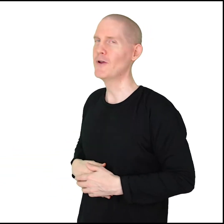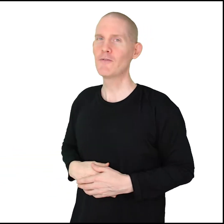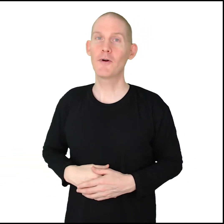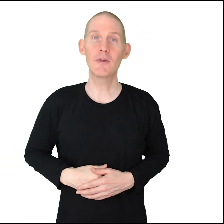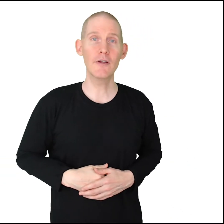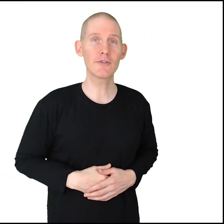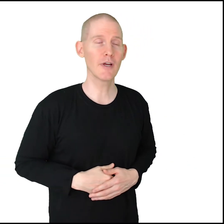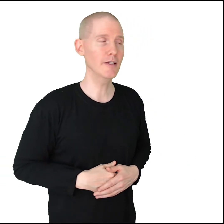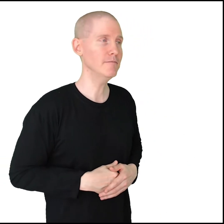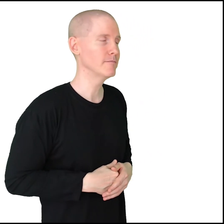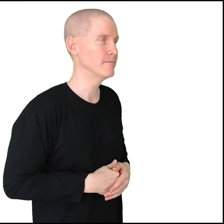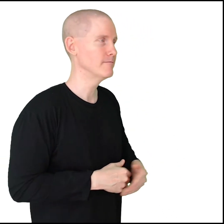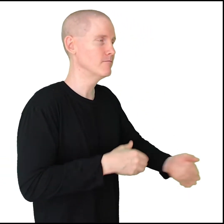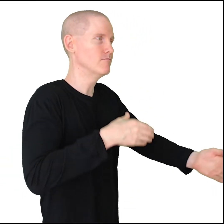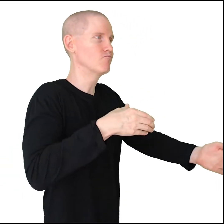From the other side,